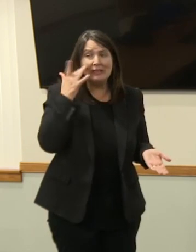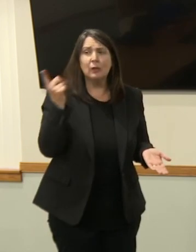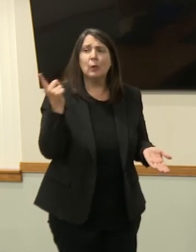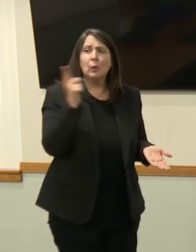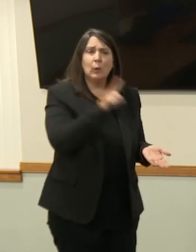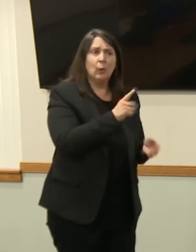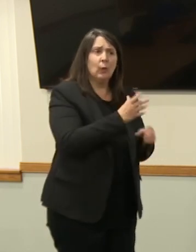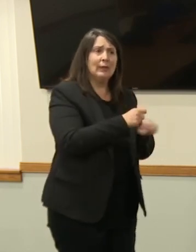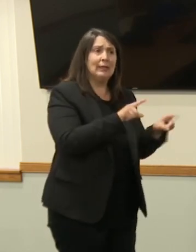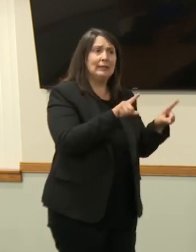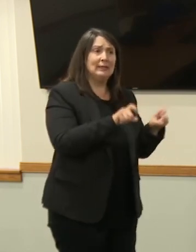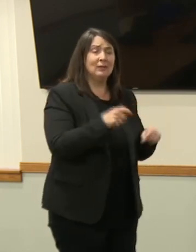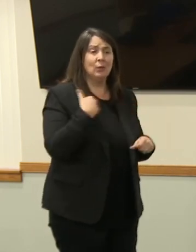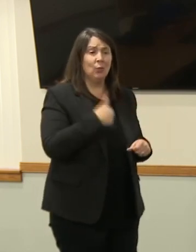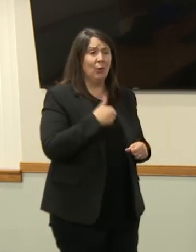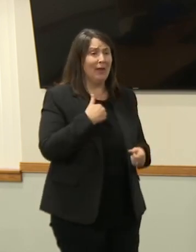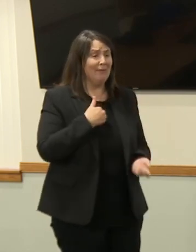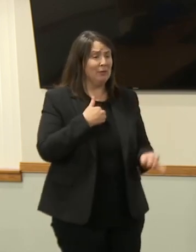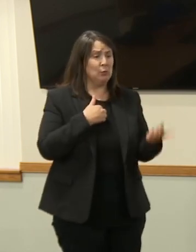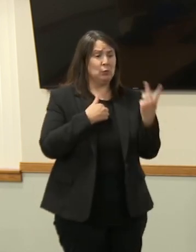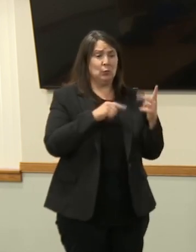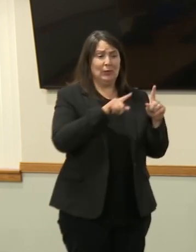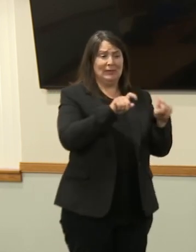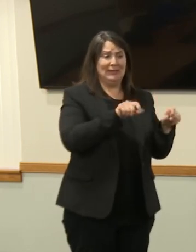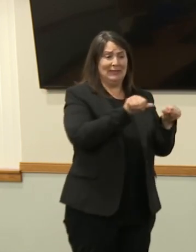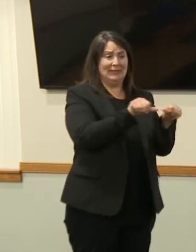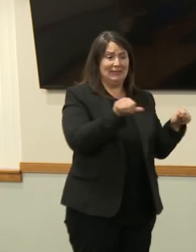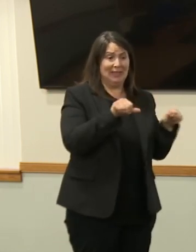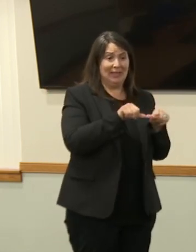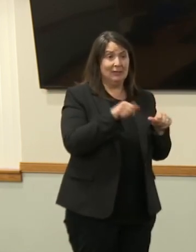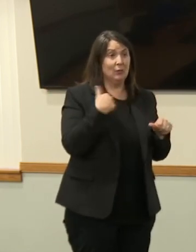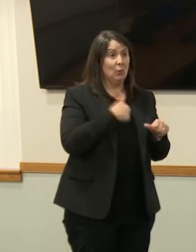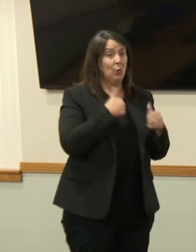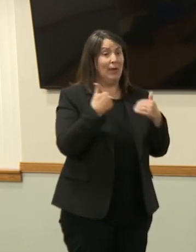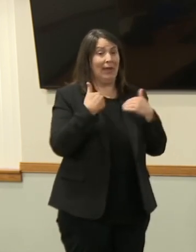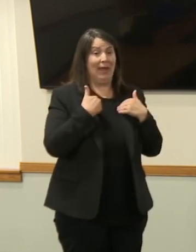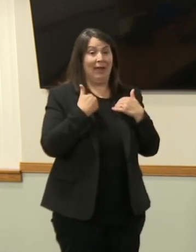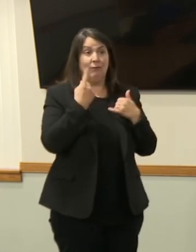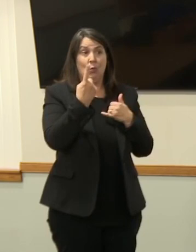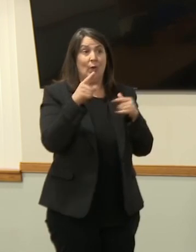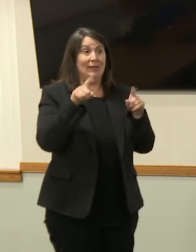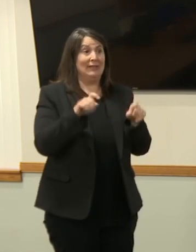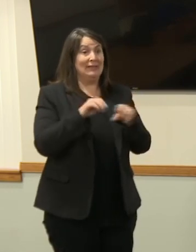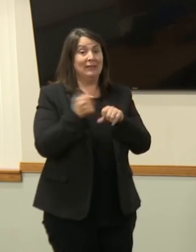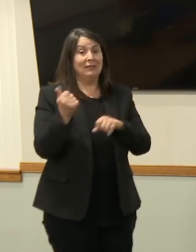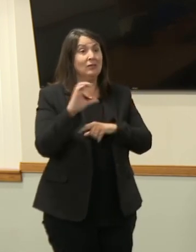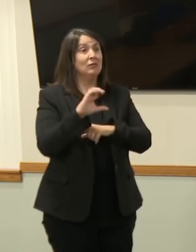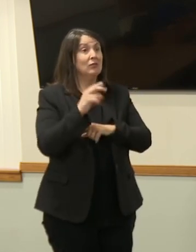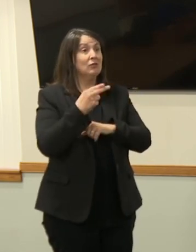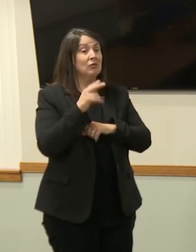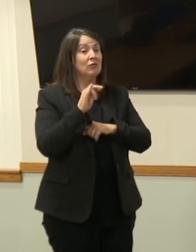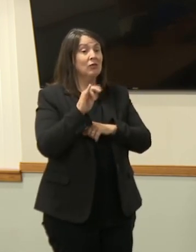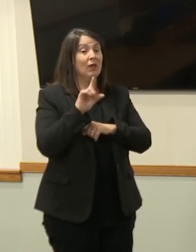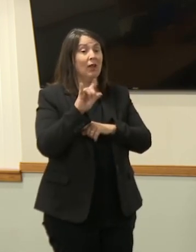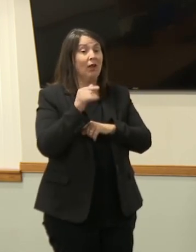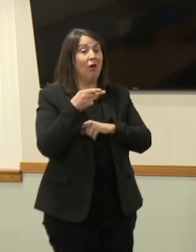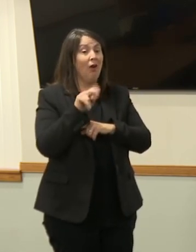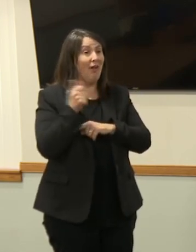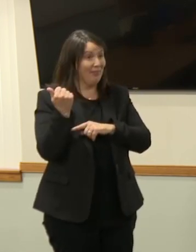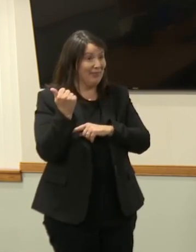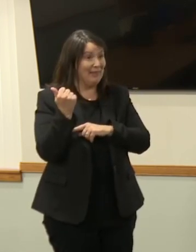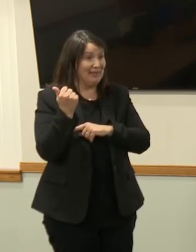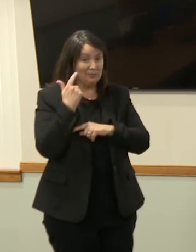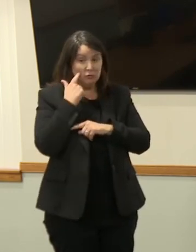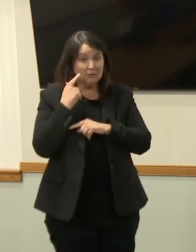We have 2 community-based testing sites. Right now, we're actually operating a pop-up site in Chillicothe. We're going to be most likely getting another test